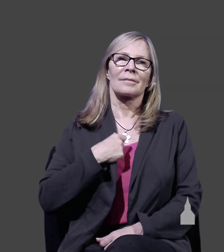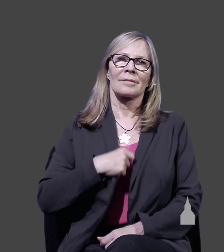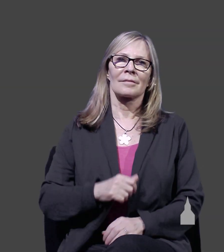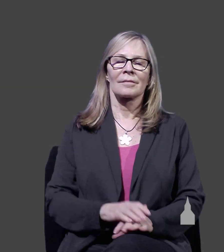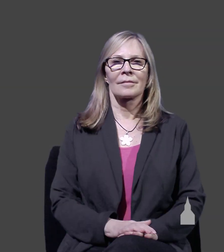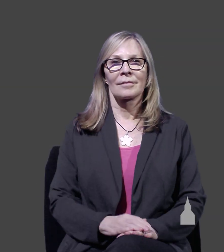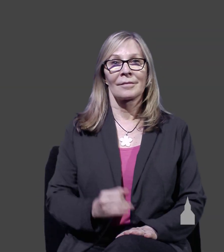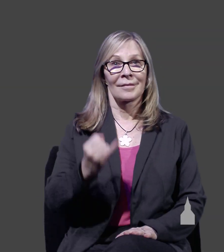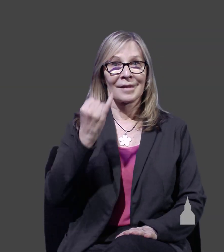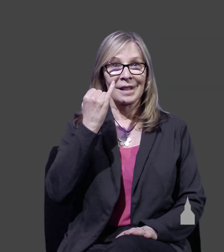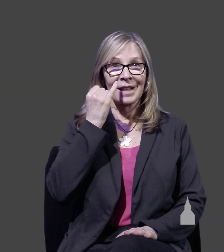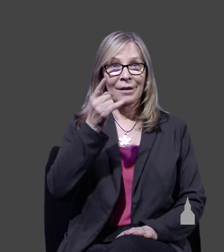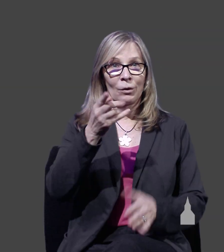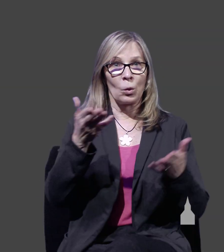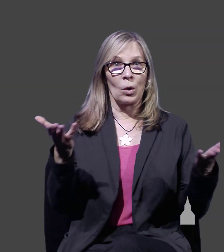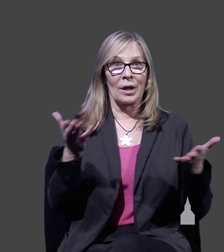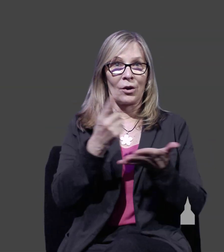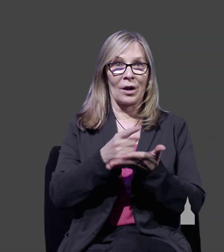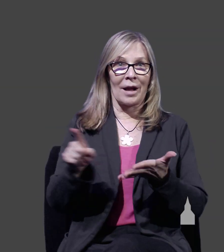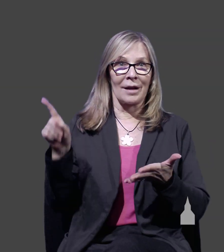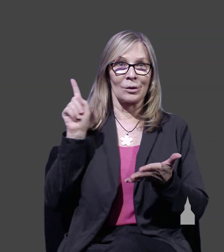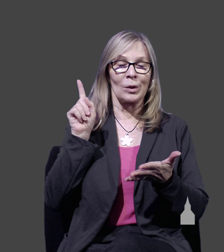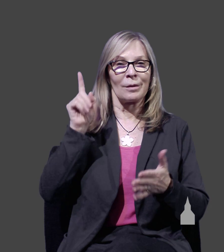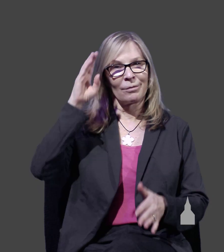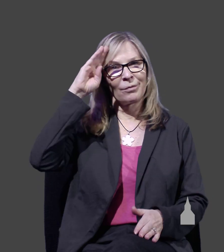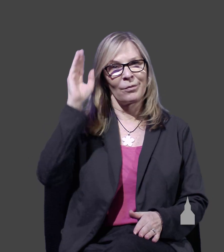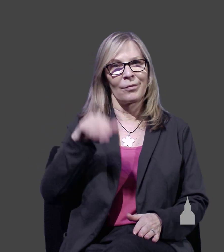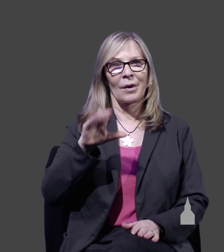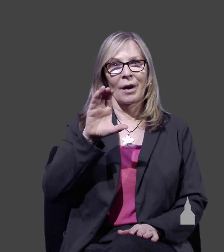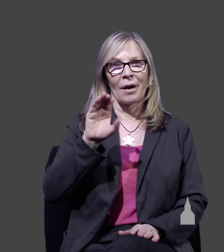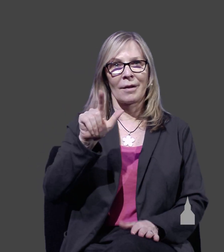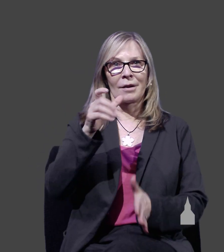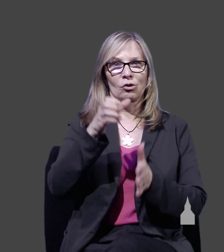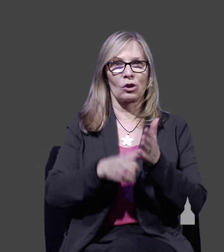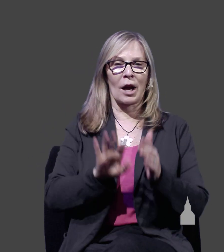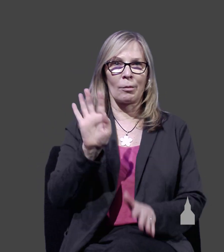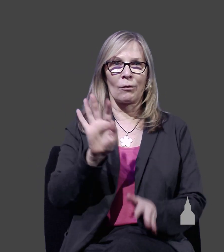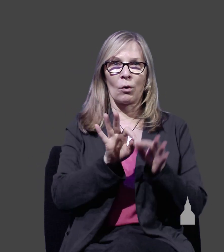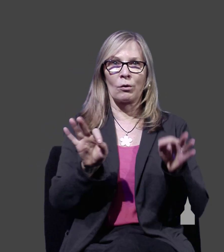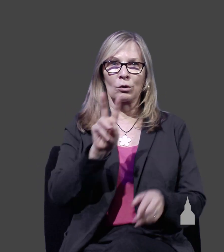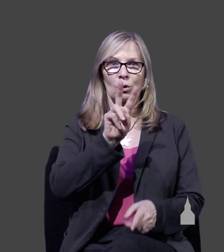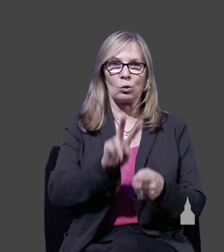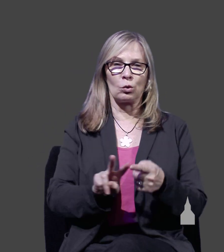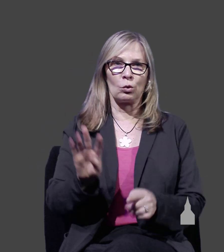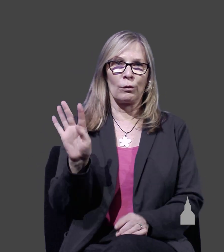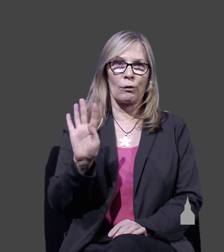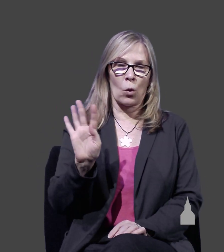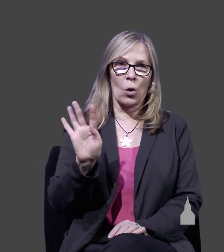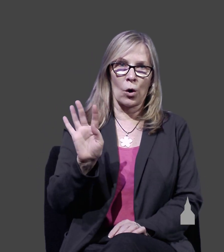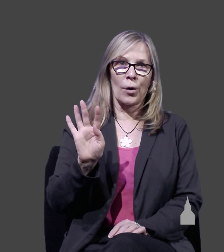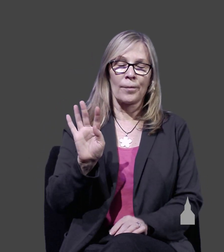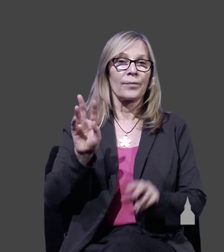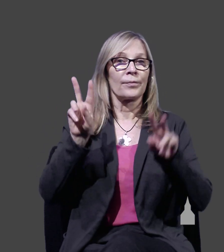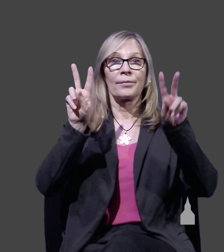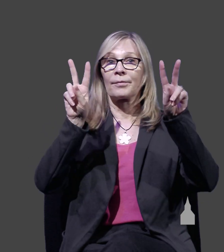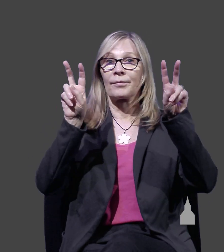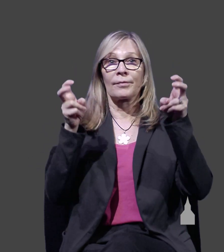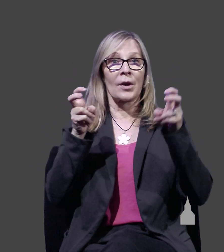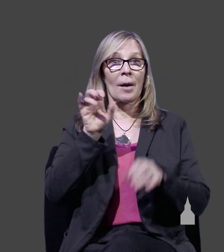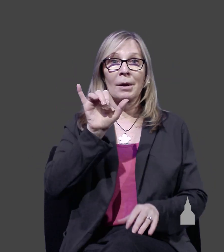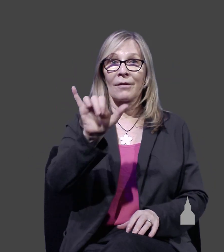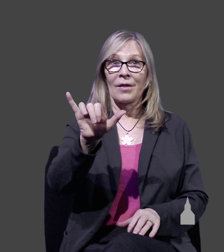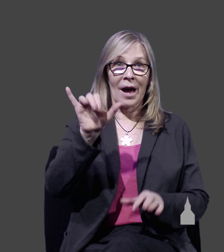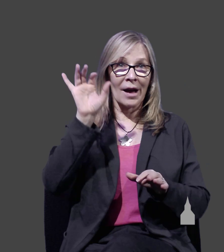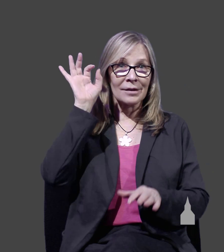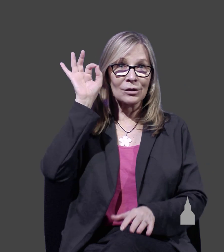If you were here last week, you know that we studied in Colossians chapter 4, verses 2 and 4, and the topic of that